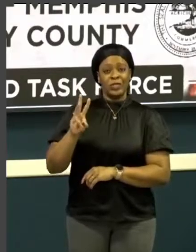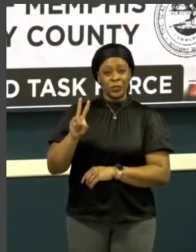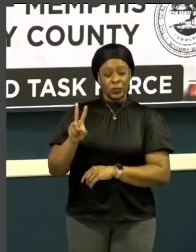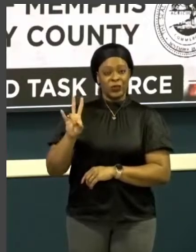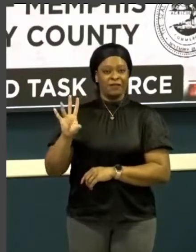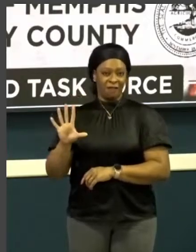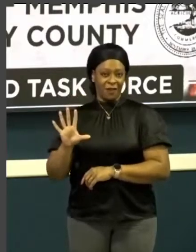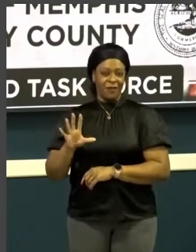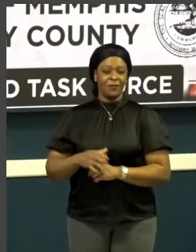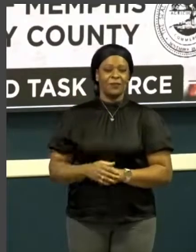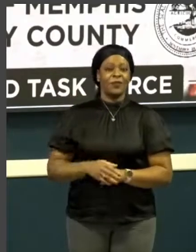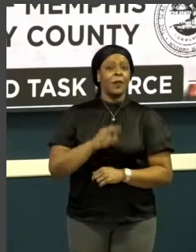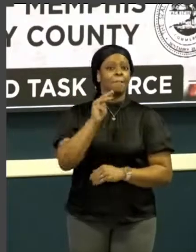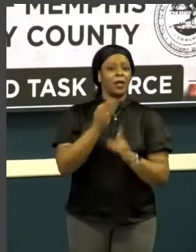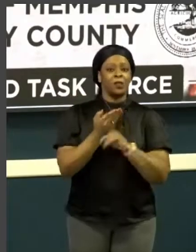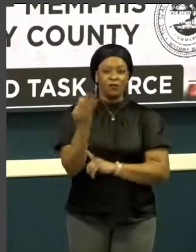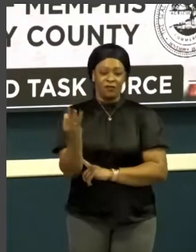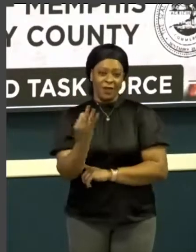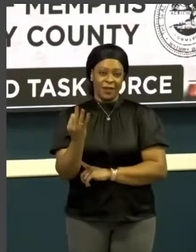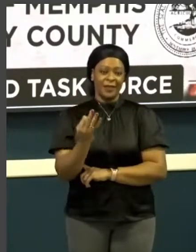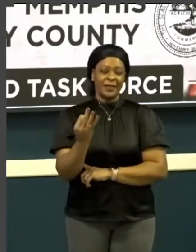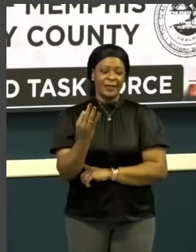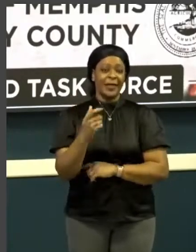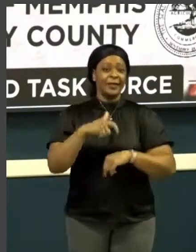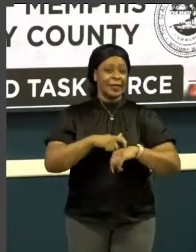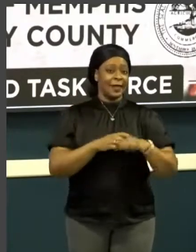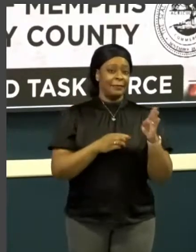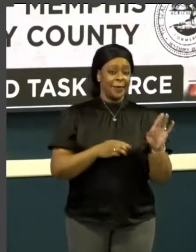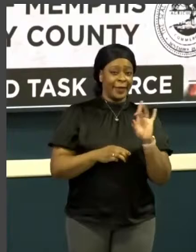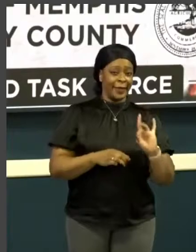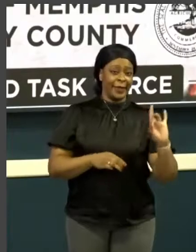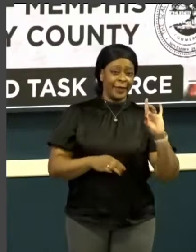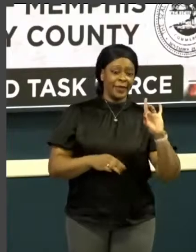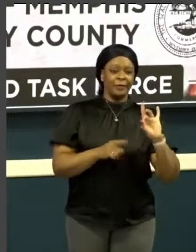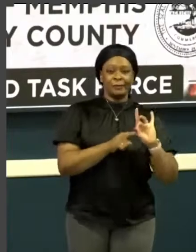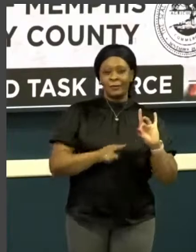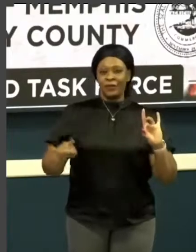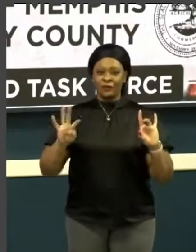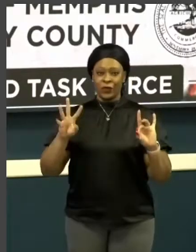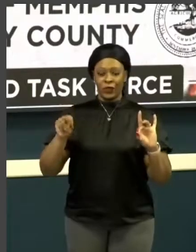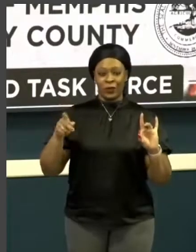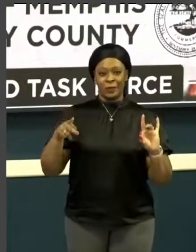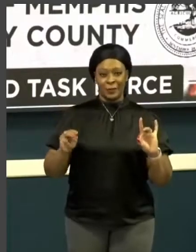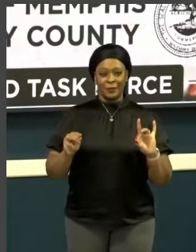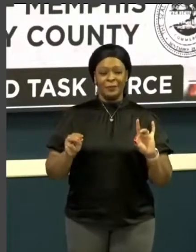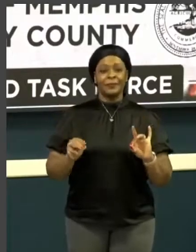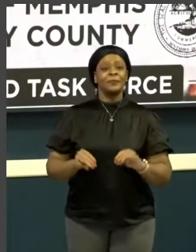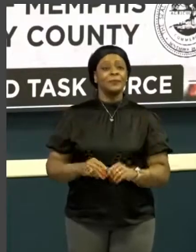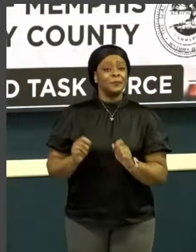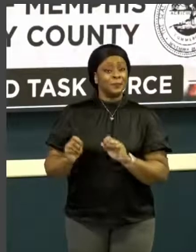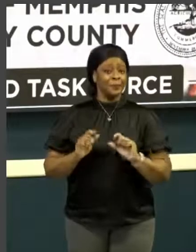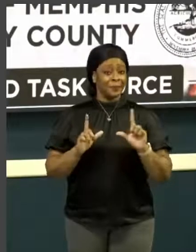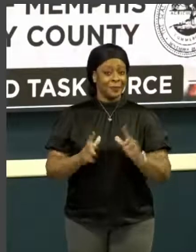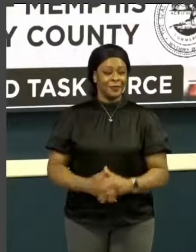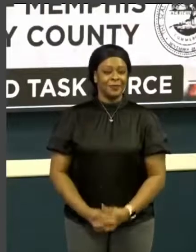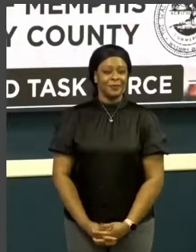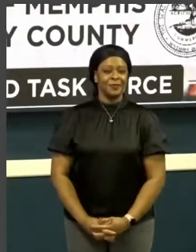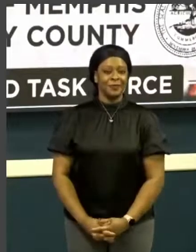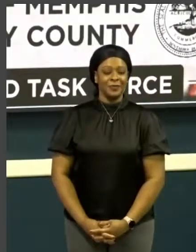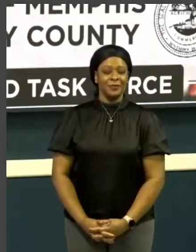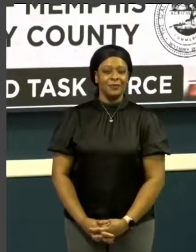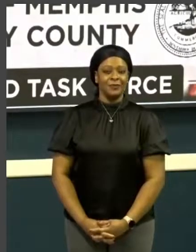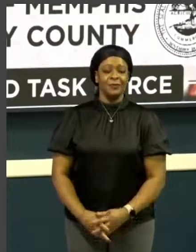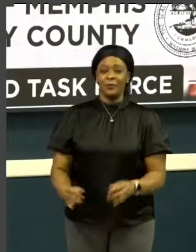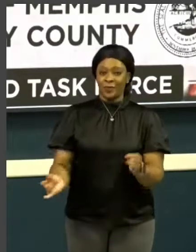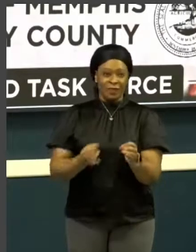222-6275, Monday through Friday from 8 a.m. to 4:30 p.m. Next slide.